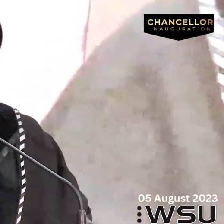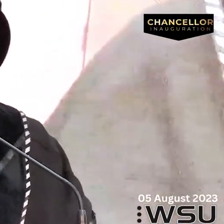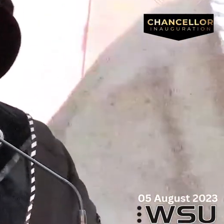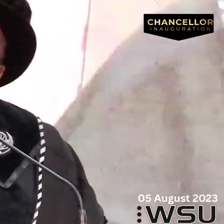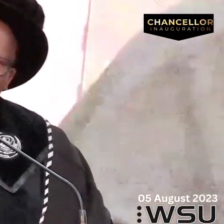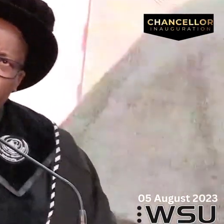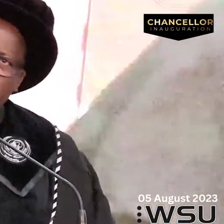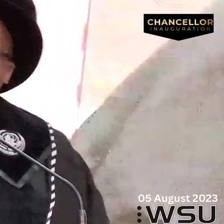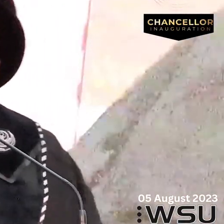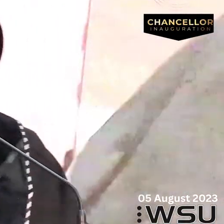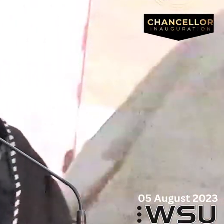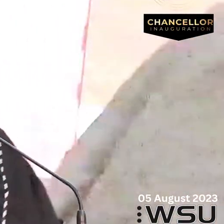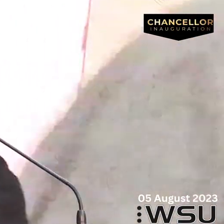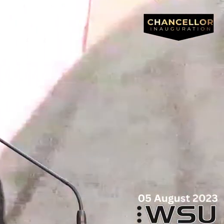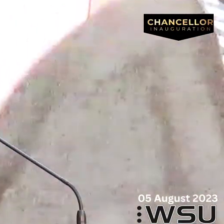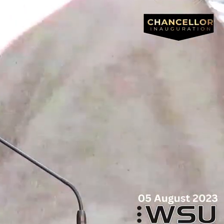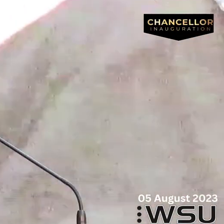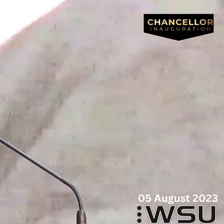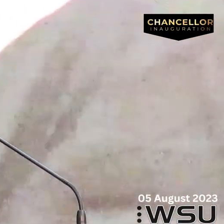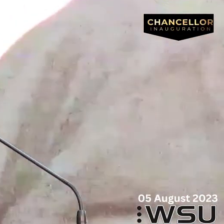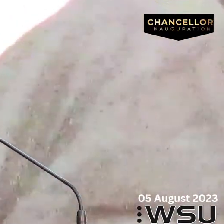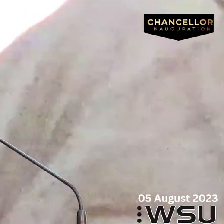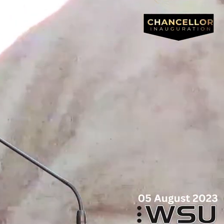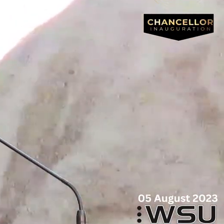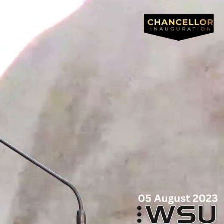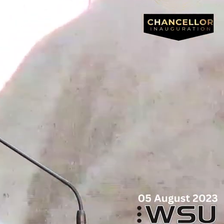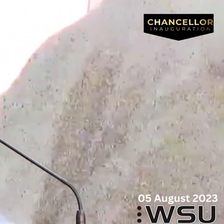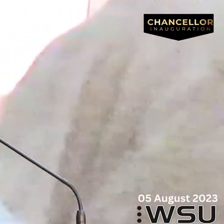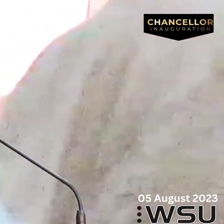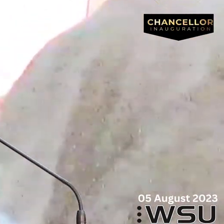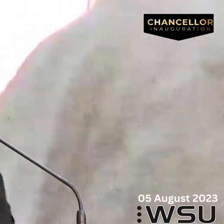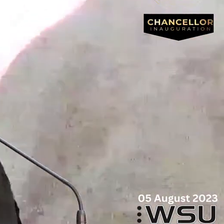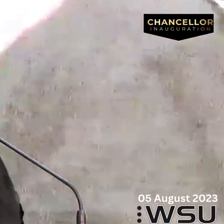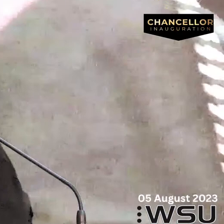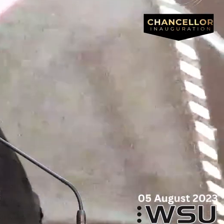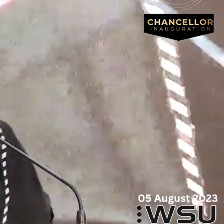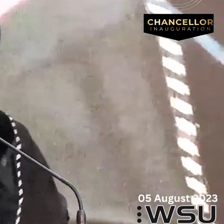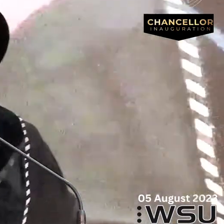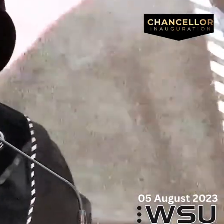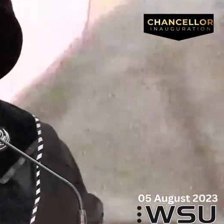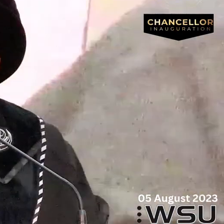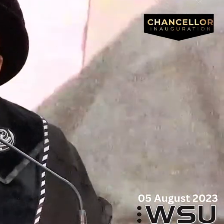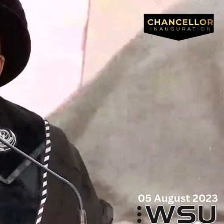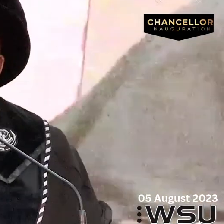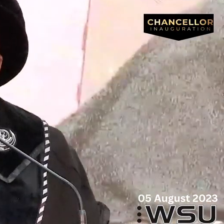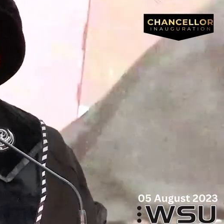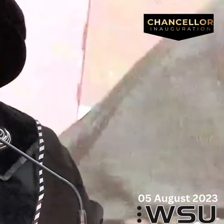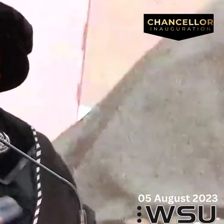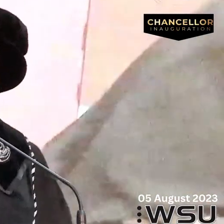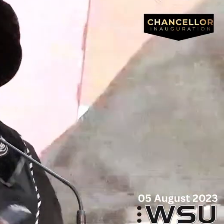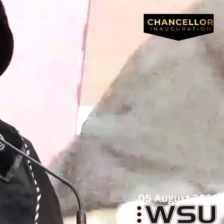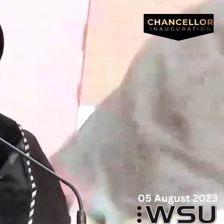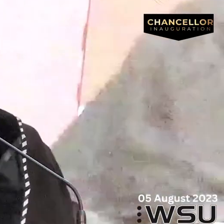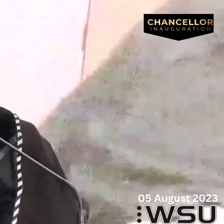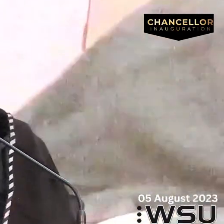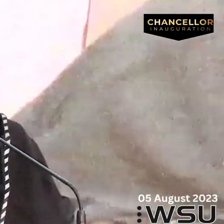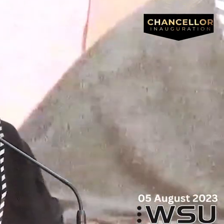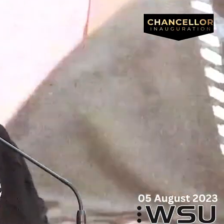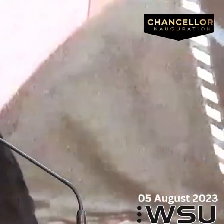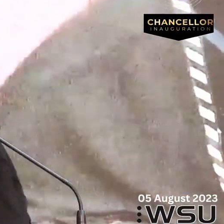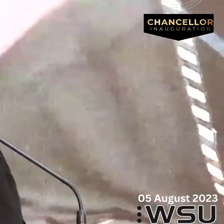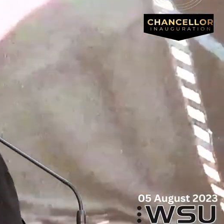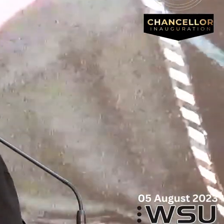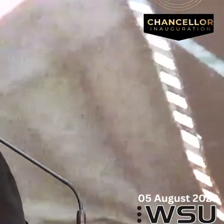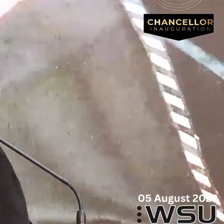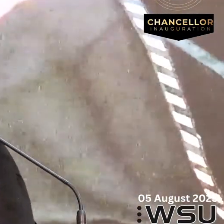I could just conveniently say I rise on the protocols that